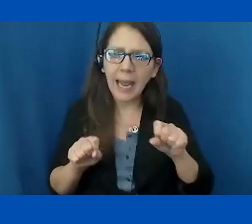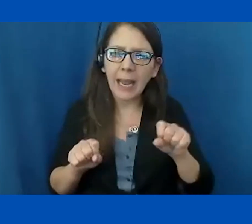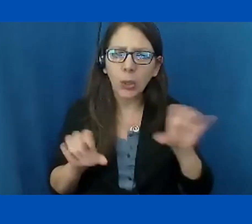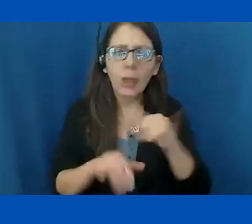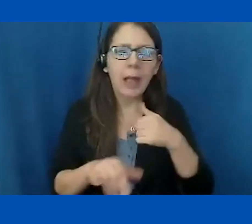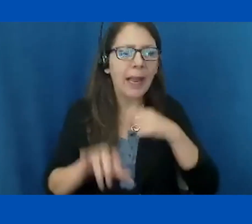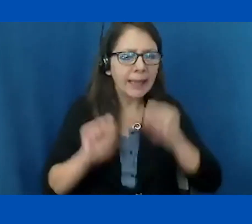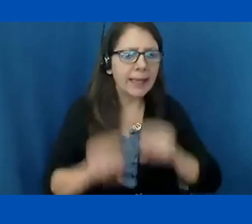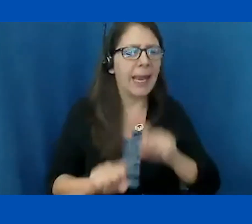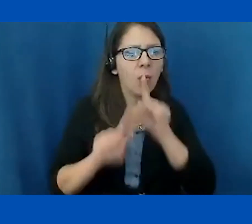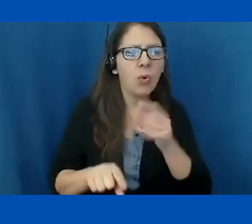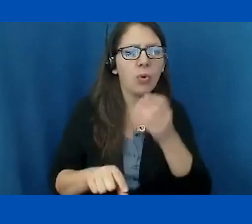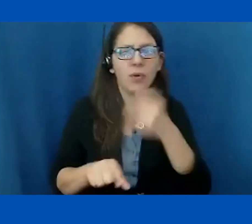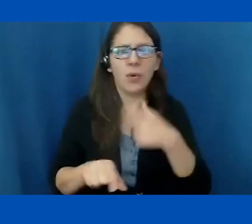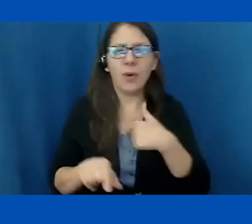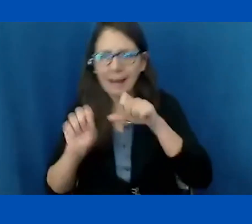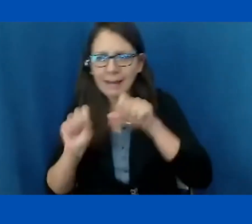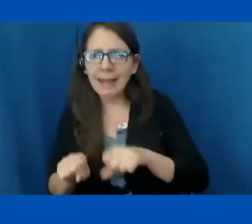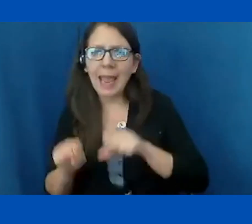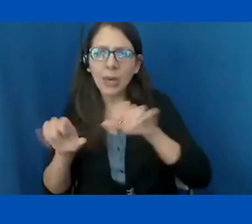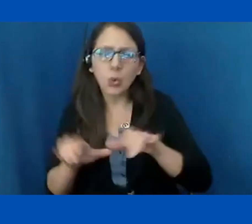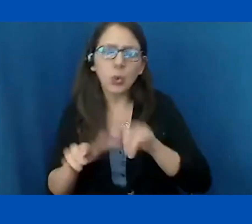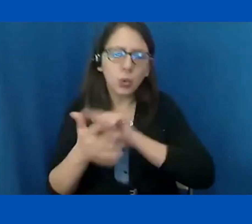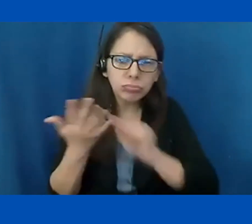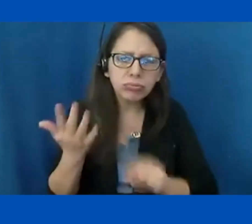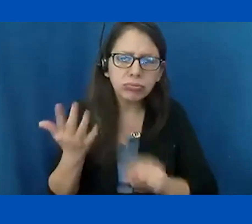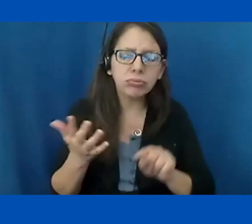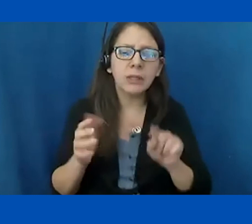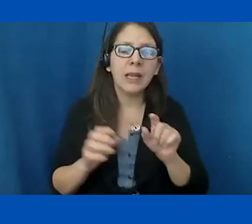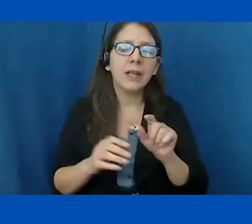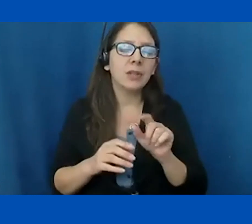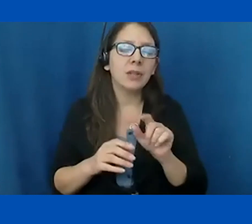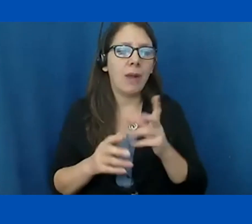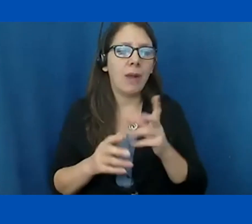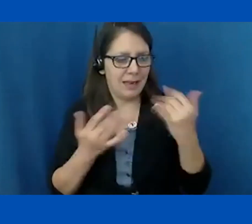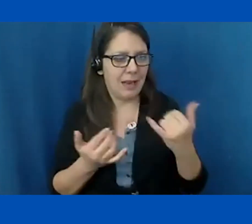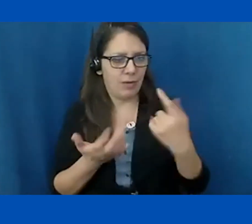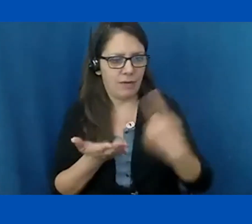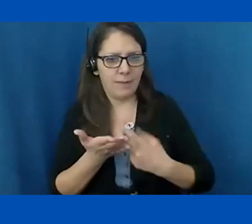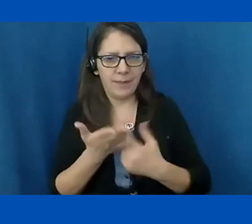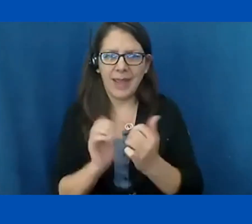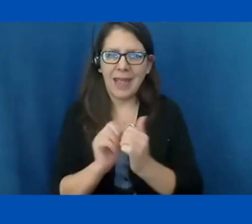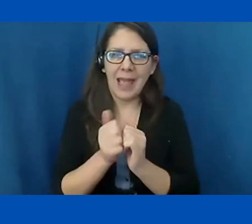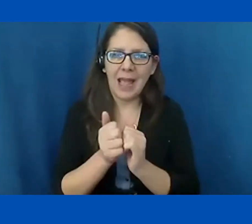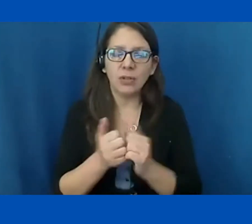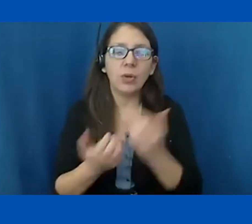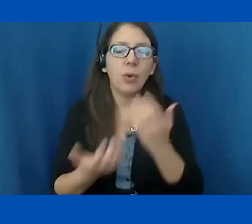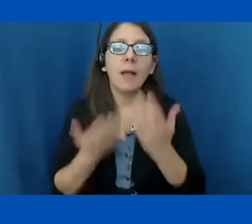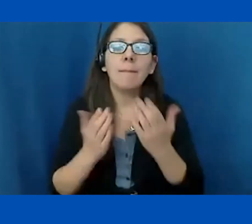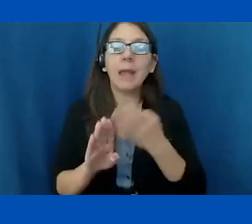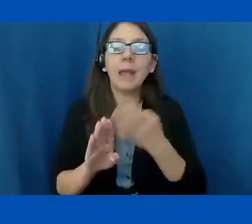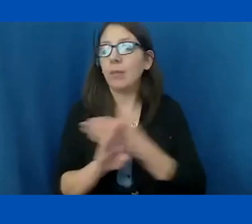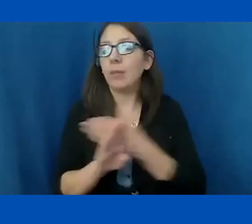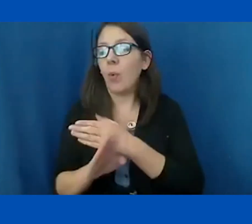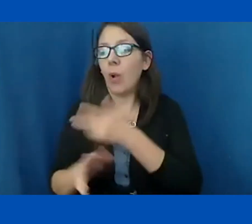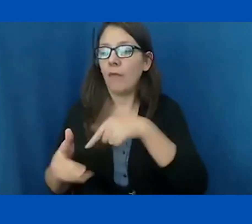about how we're going to do it. If that's asking questions, if that's doing research beforehand, you know, working independently